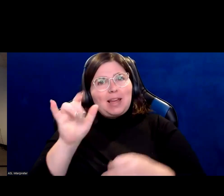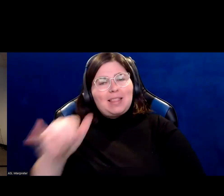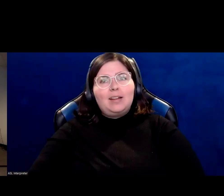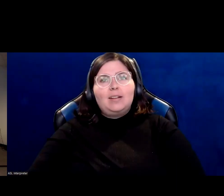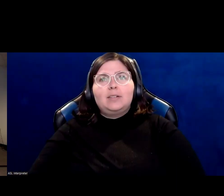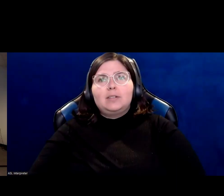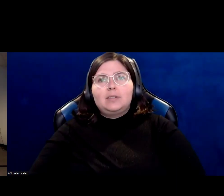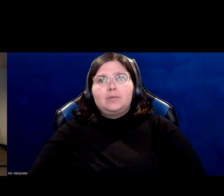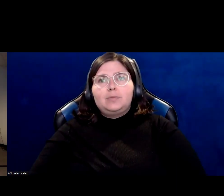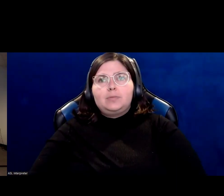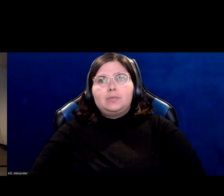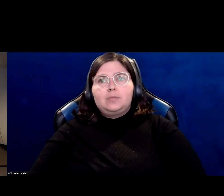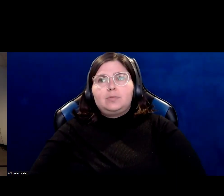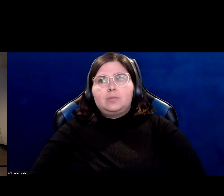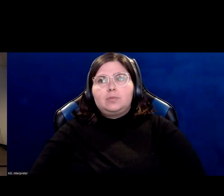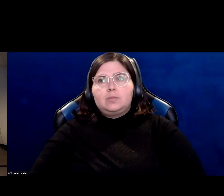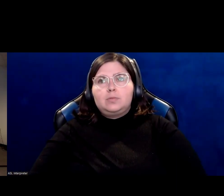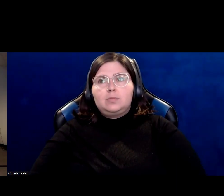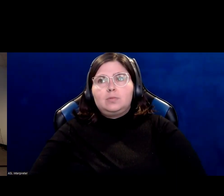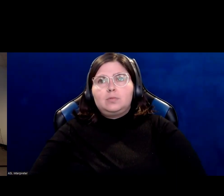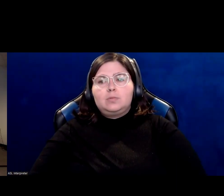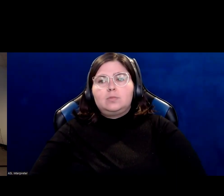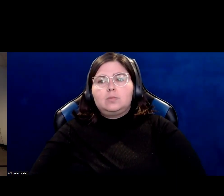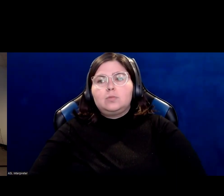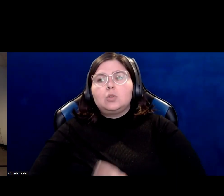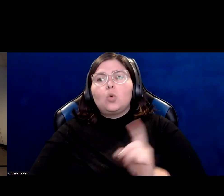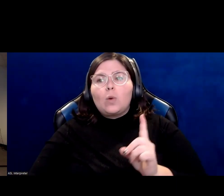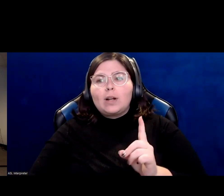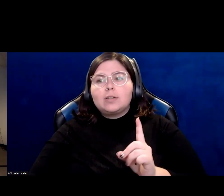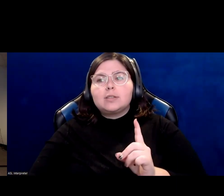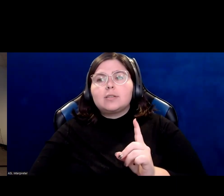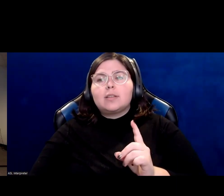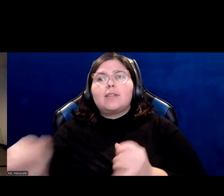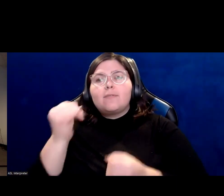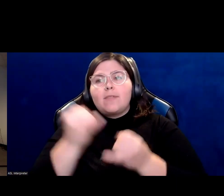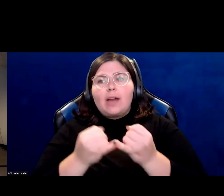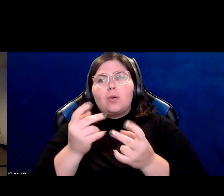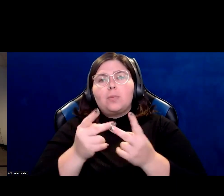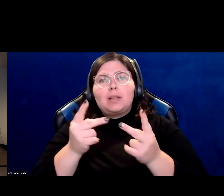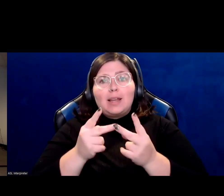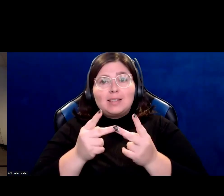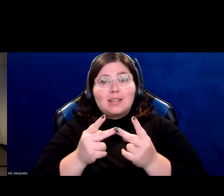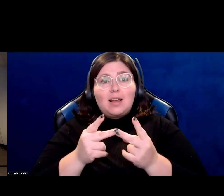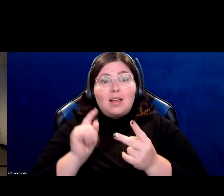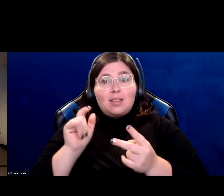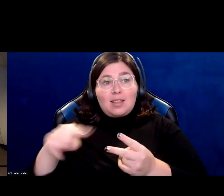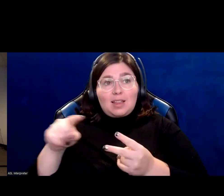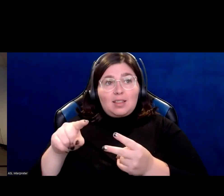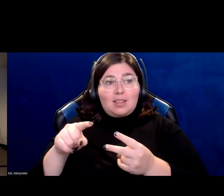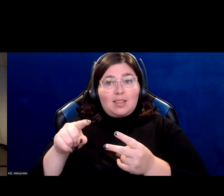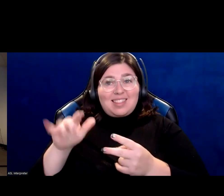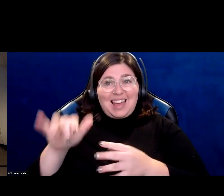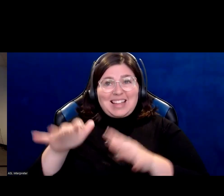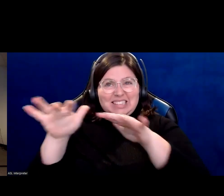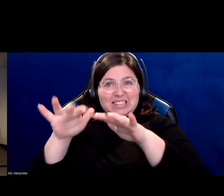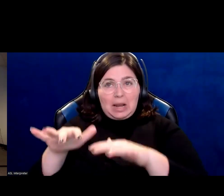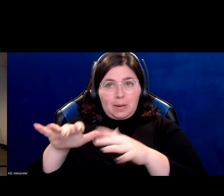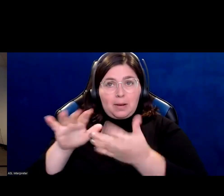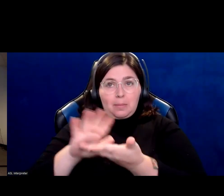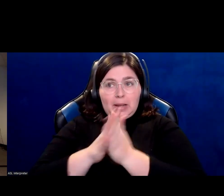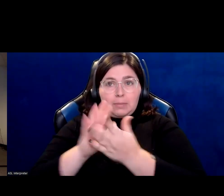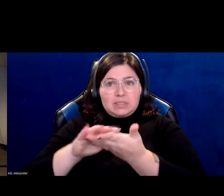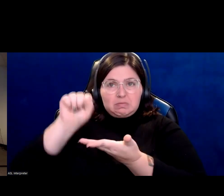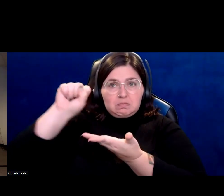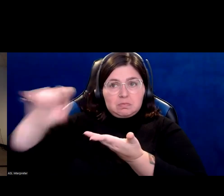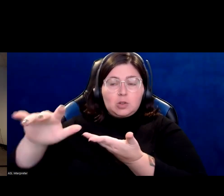the final place where the concentrated sediment is disposed of? So that's a great